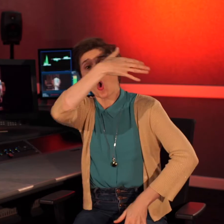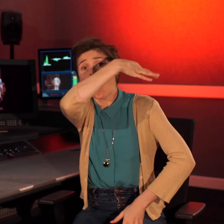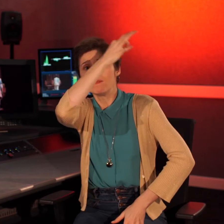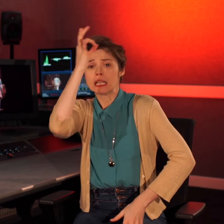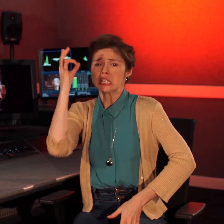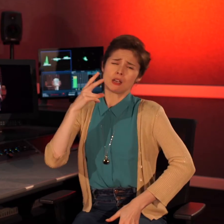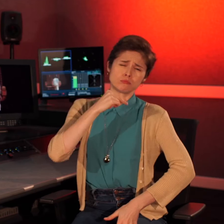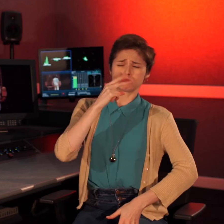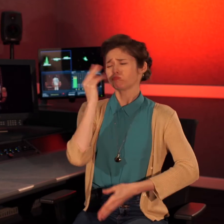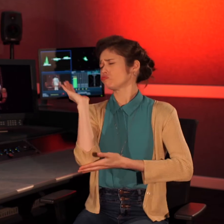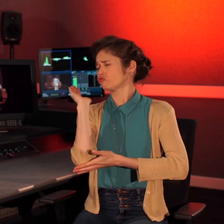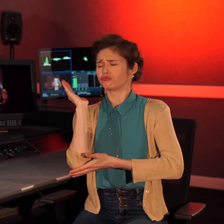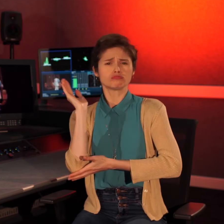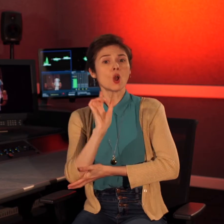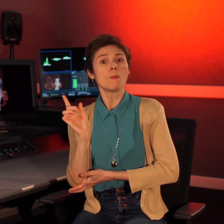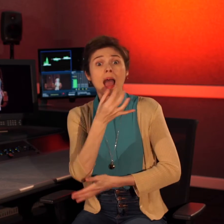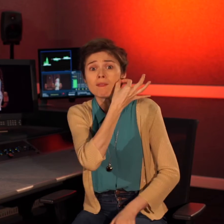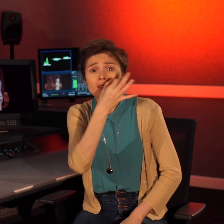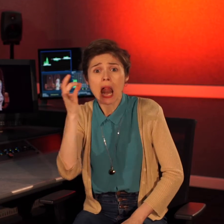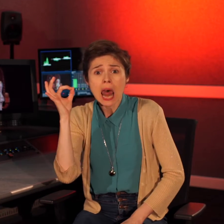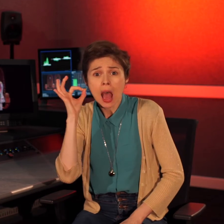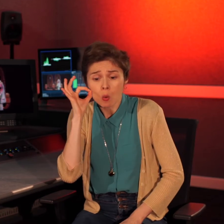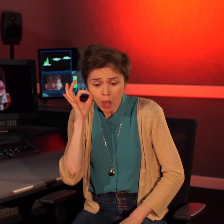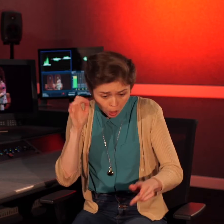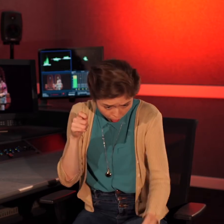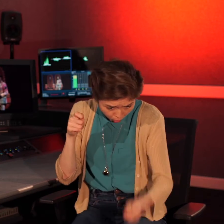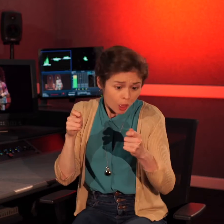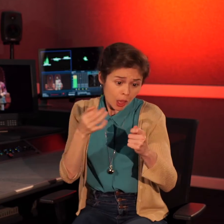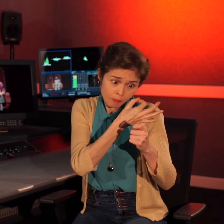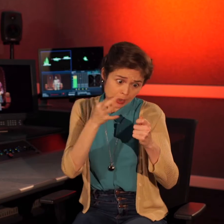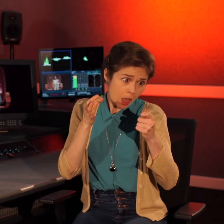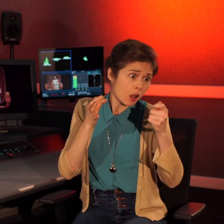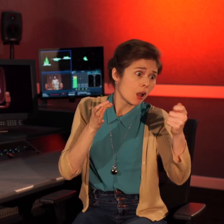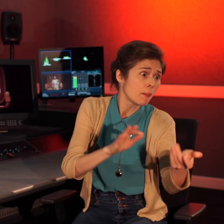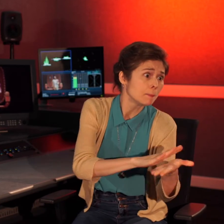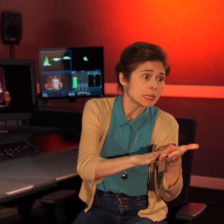We see Ophelia speak about flowers and their meaning.